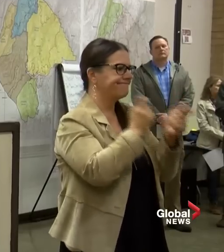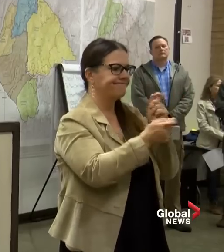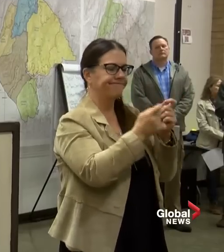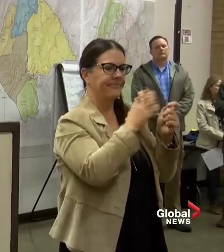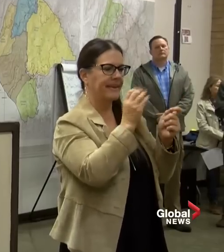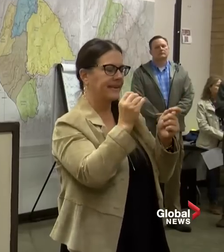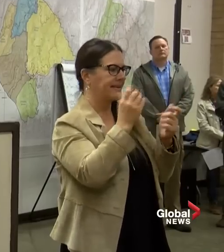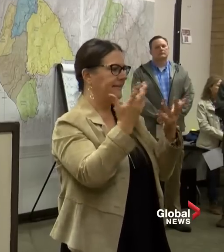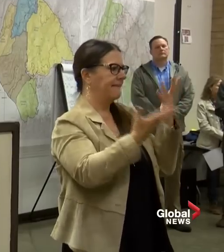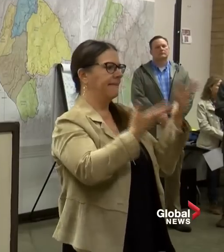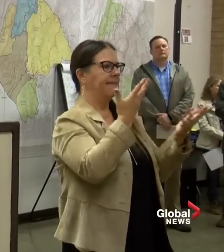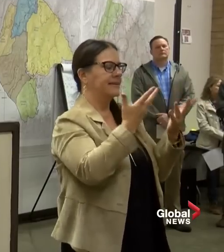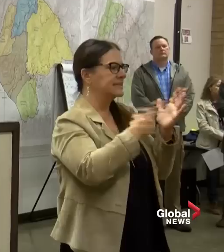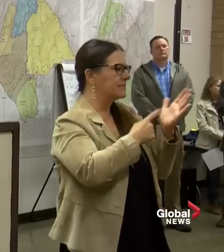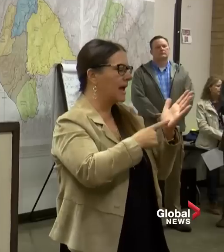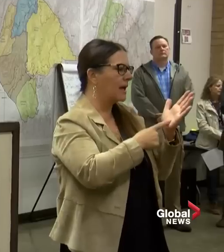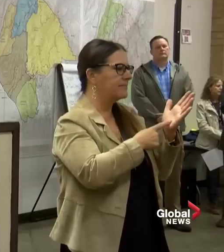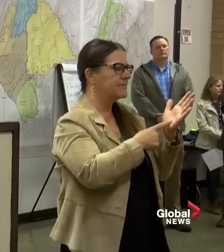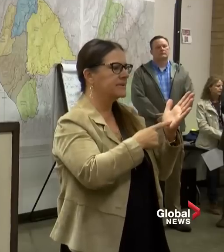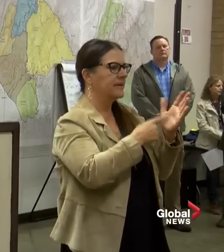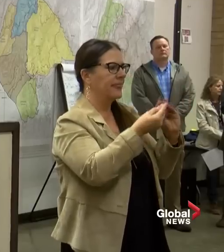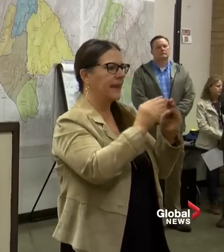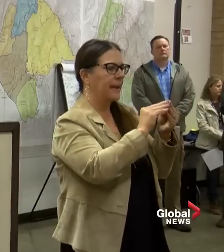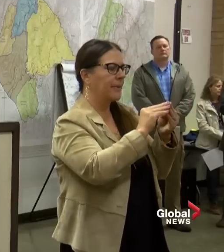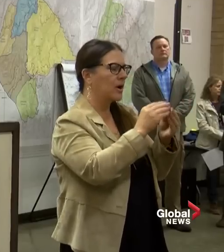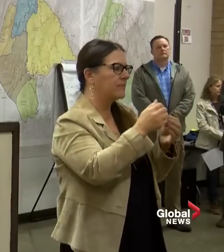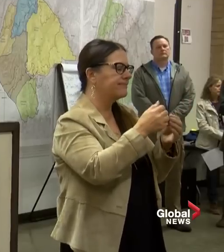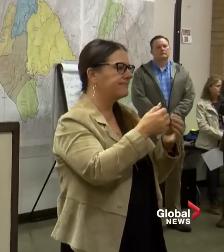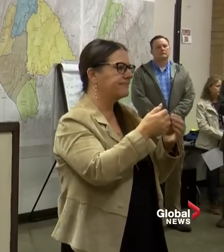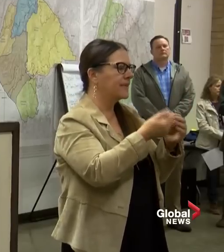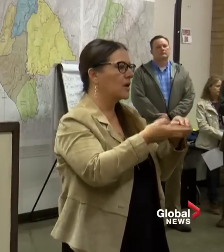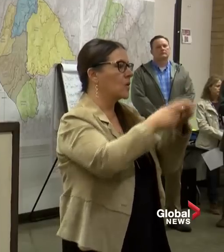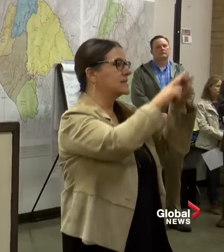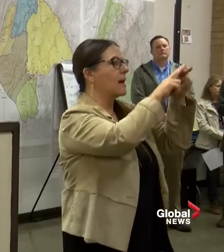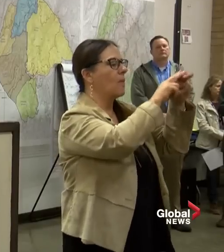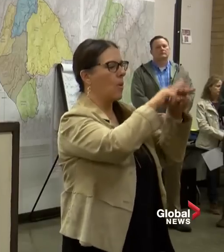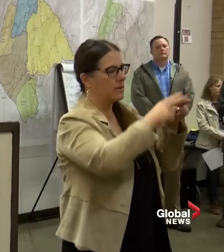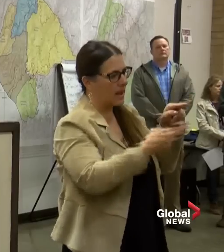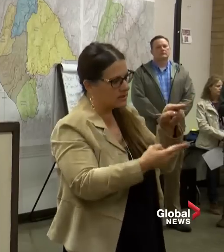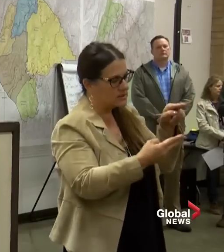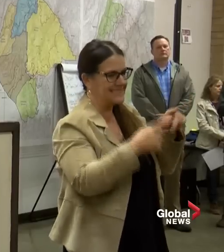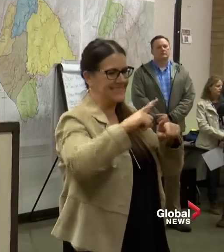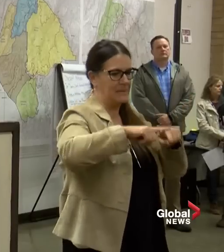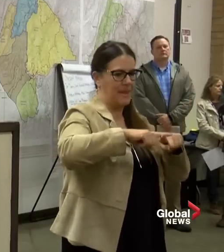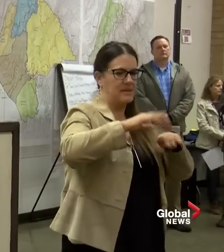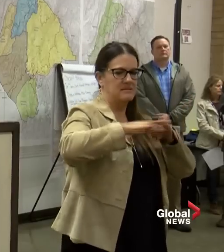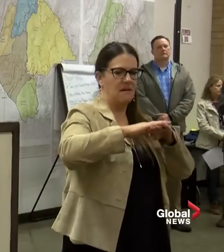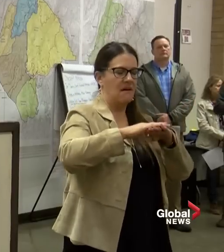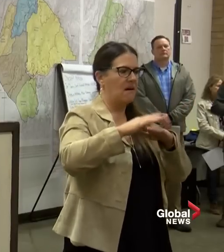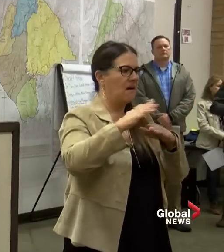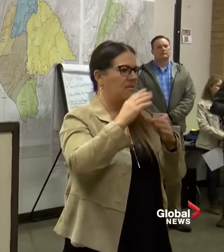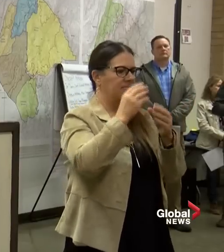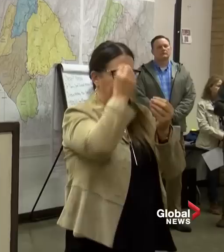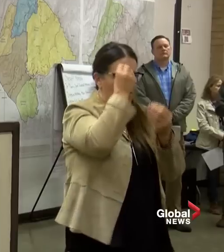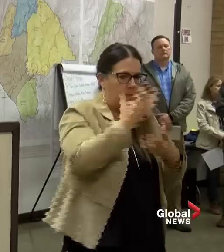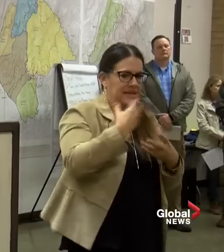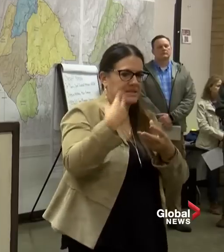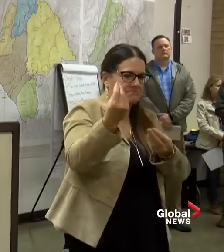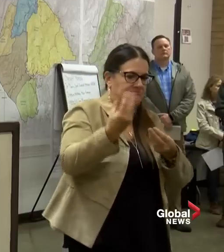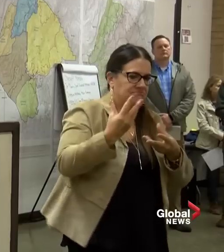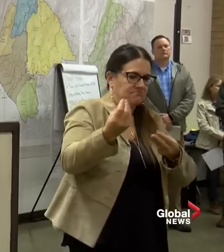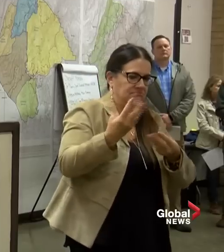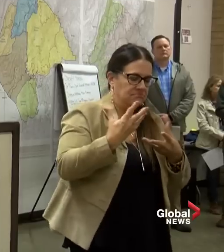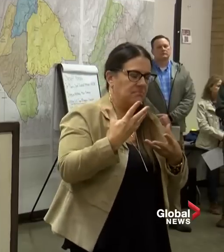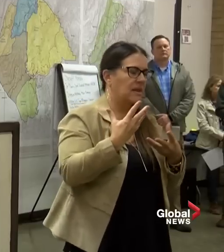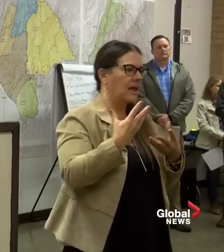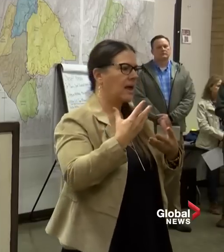You may see it go up or down depending on the information we receive during the course of the day and the work that we're able to